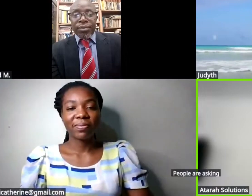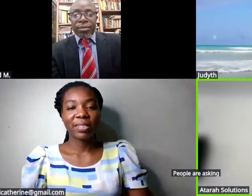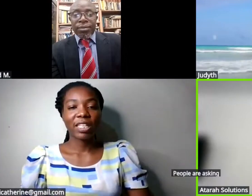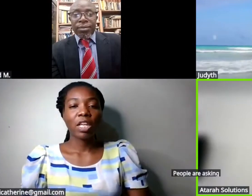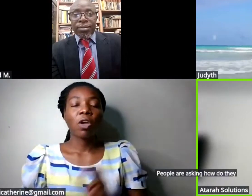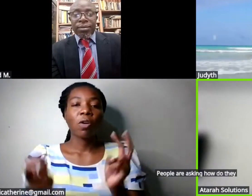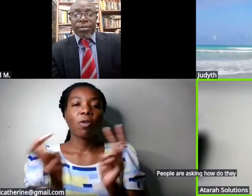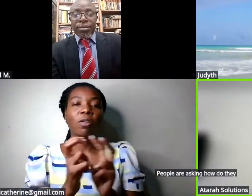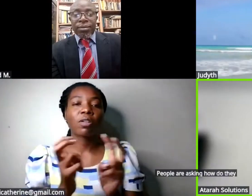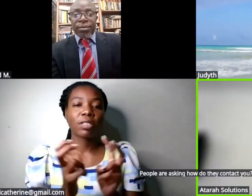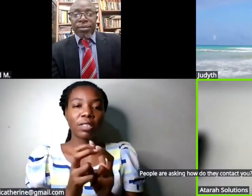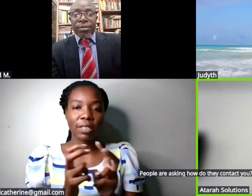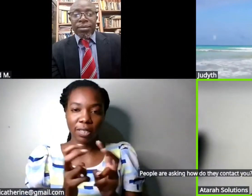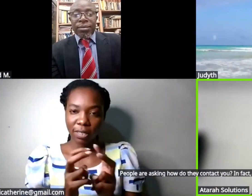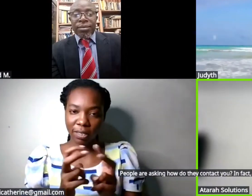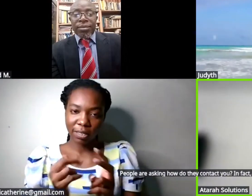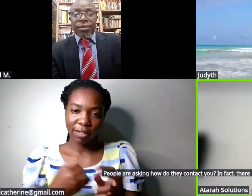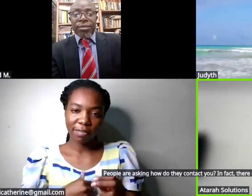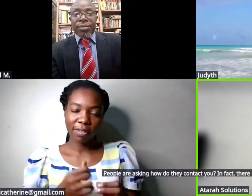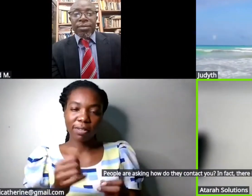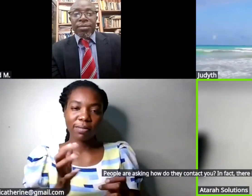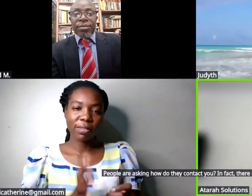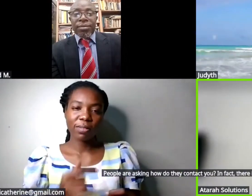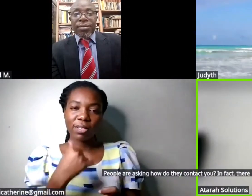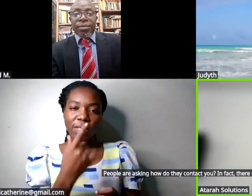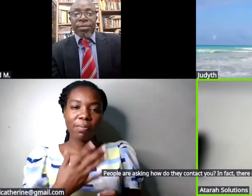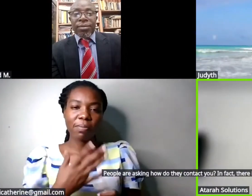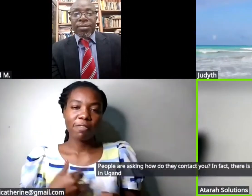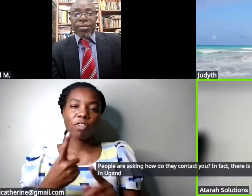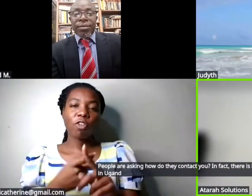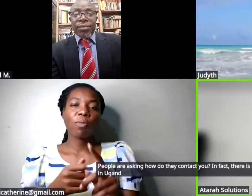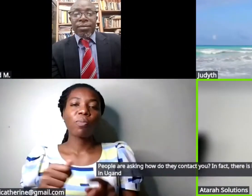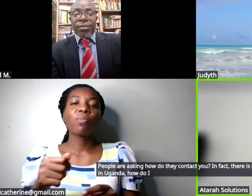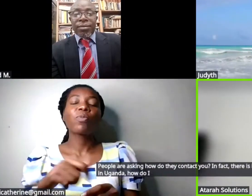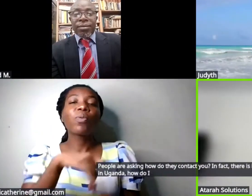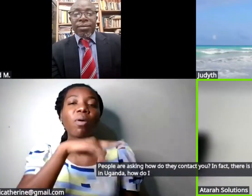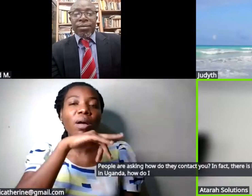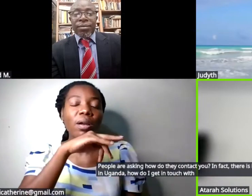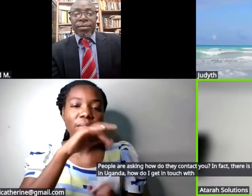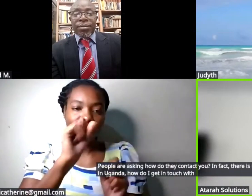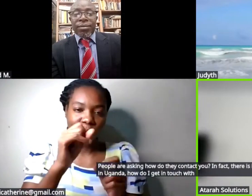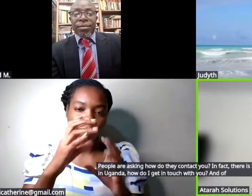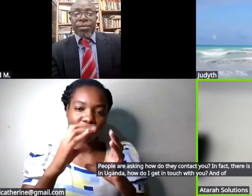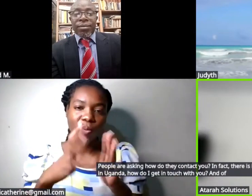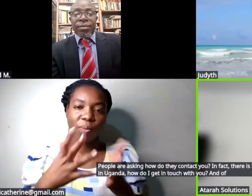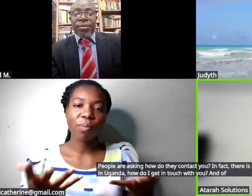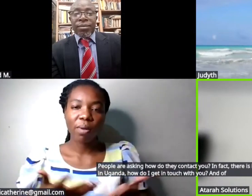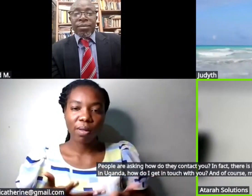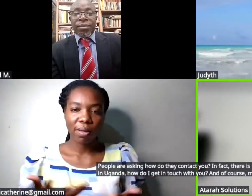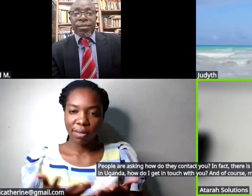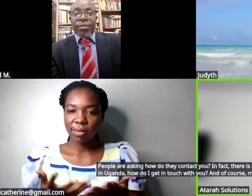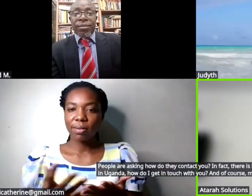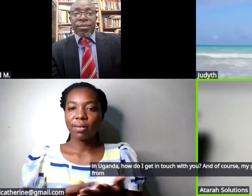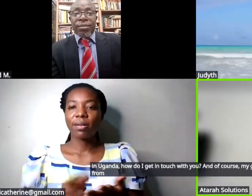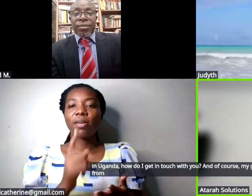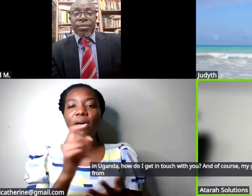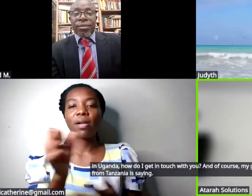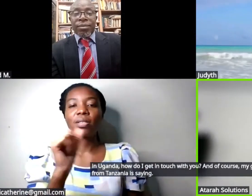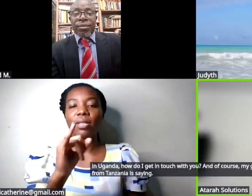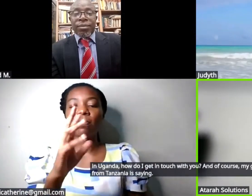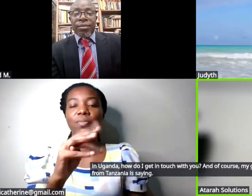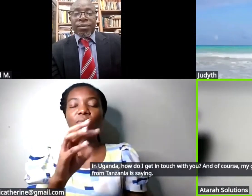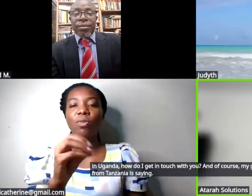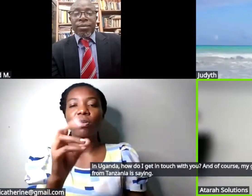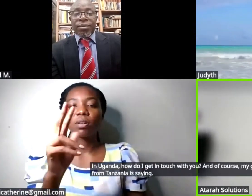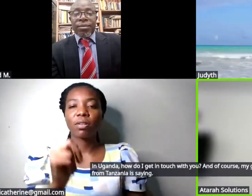you? In fact, there is Ida who said, I'm in Uganda. How do I get in touch with you? And of course, my good friend Simon from Tanzania is saying, Grace,